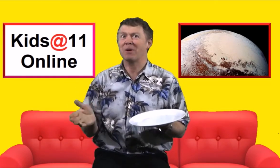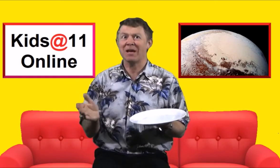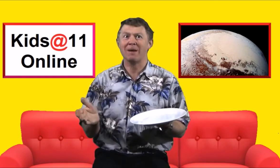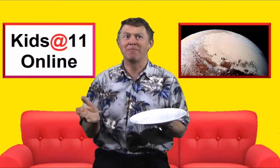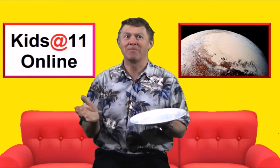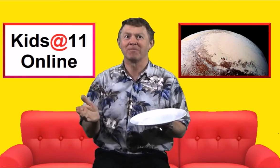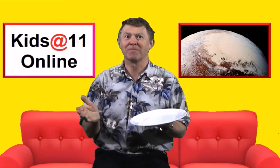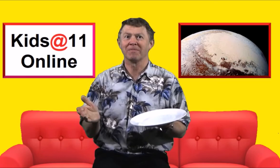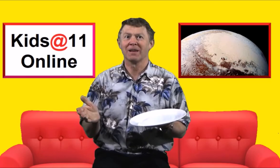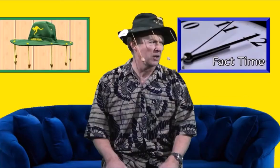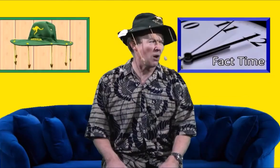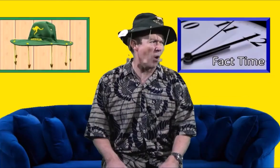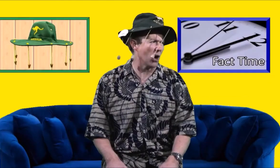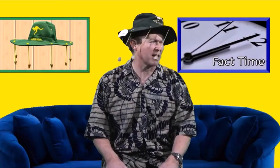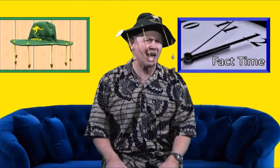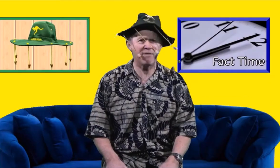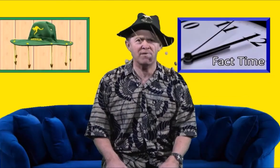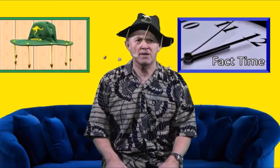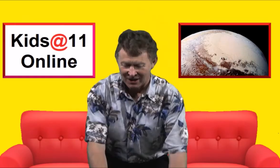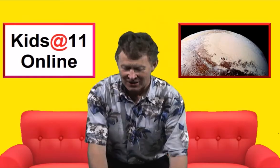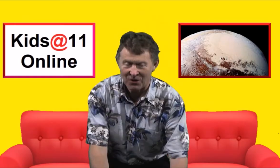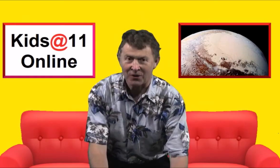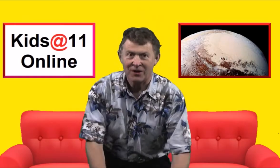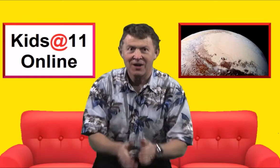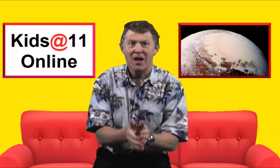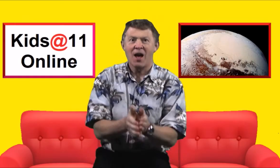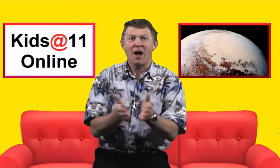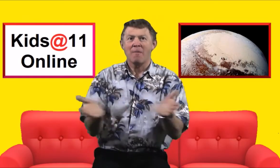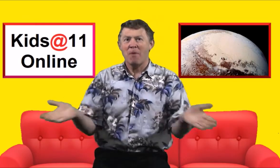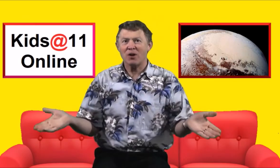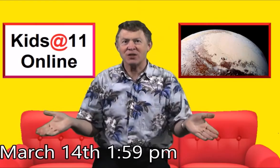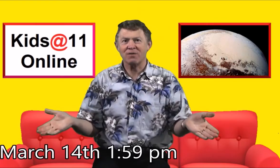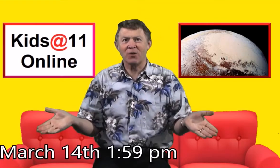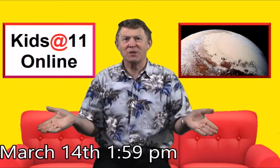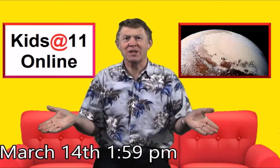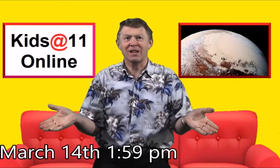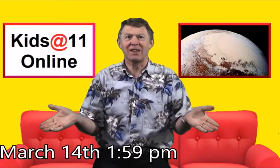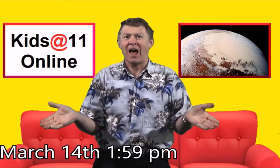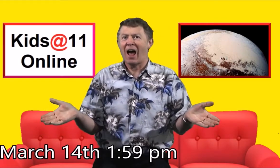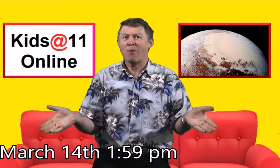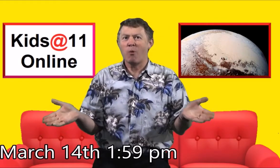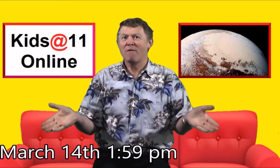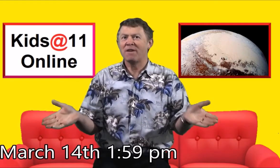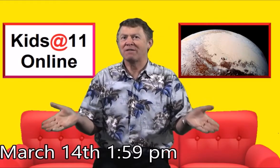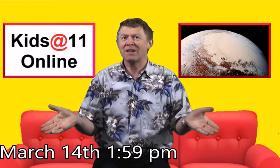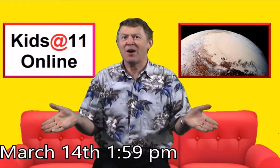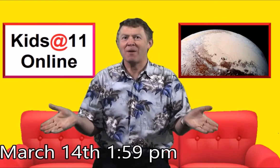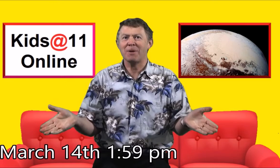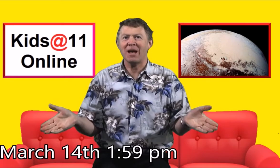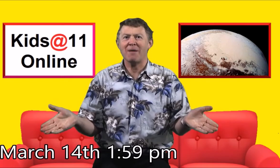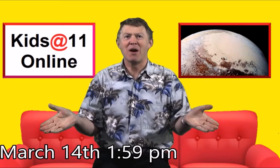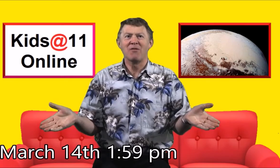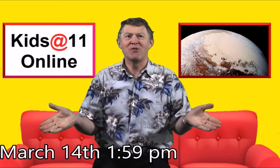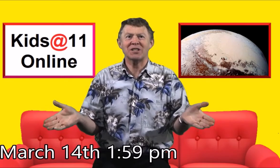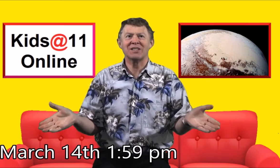1:59 p.m. You know what, Kev? Look, March the 14th at 1:59 p.m. written down